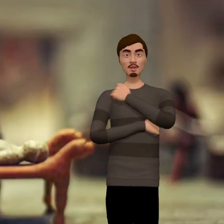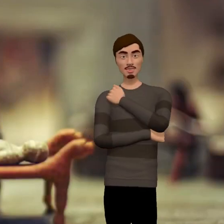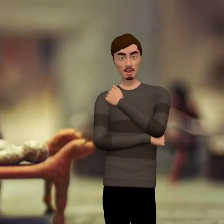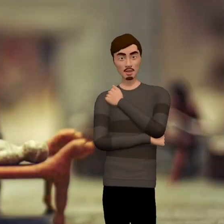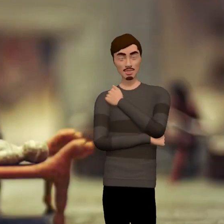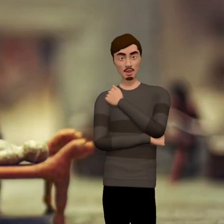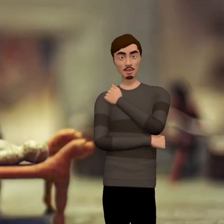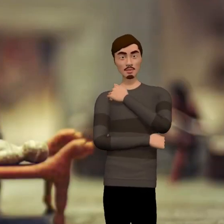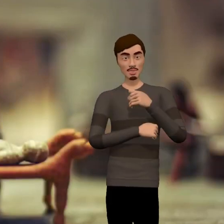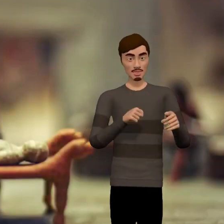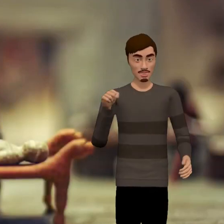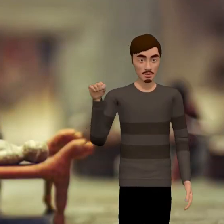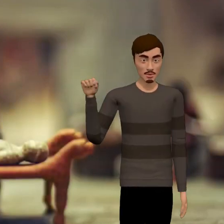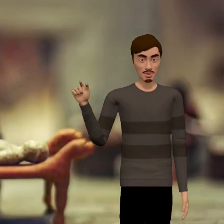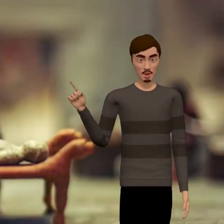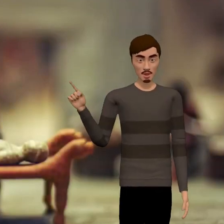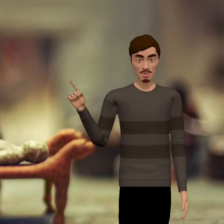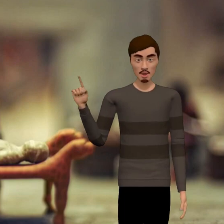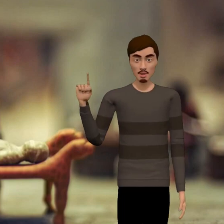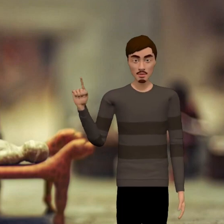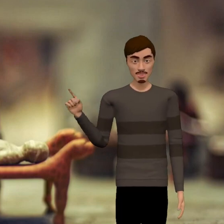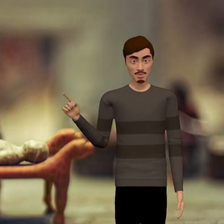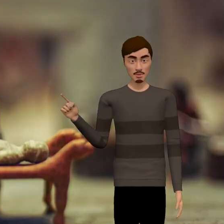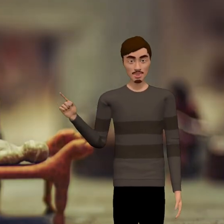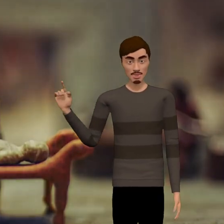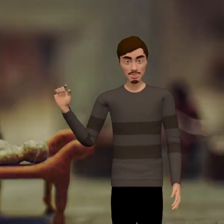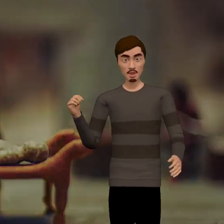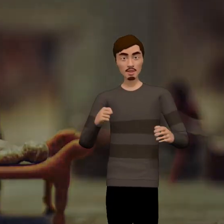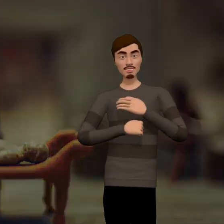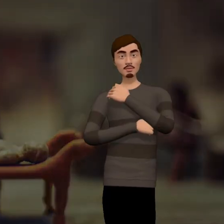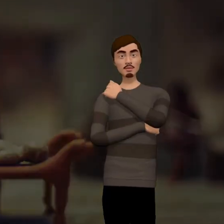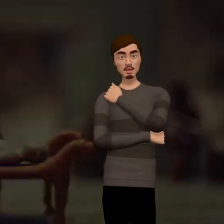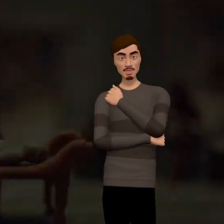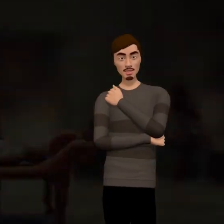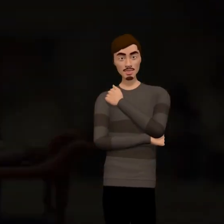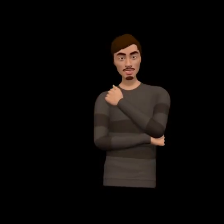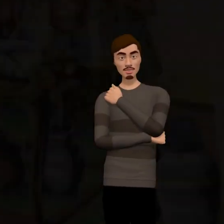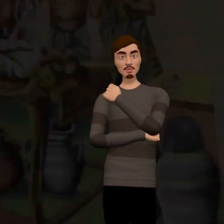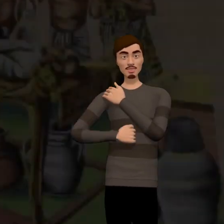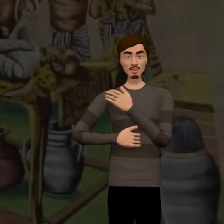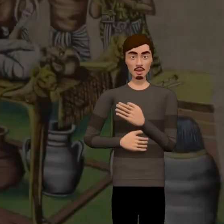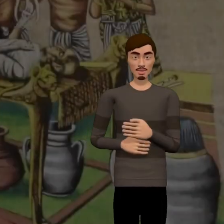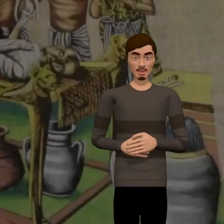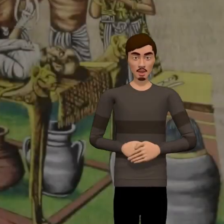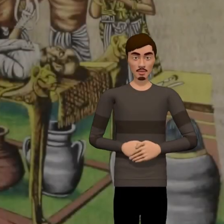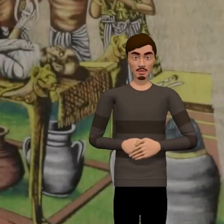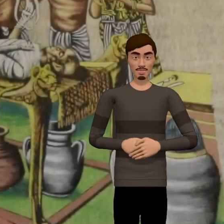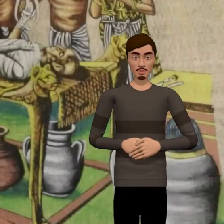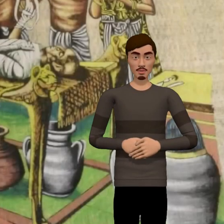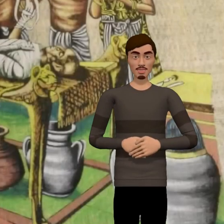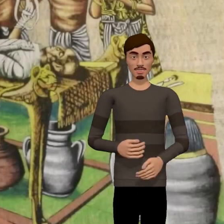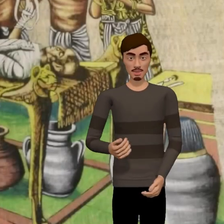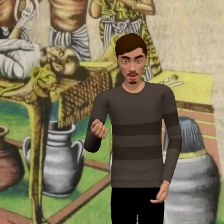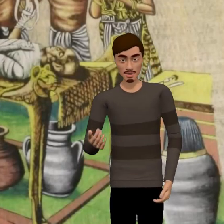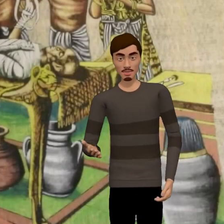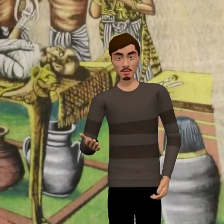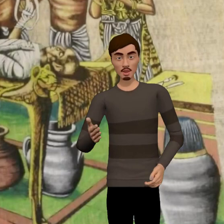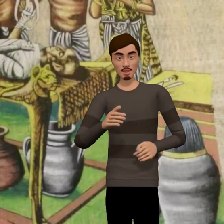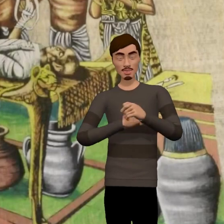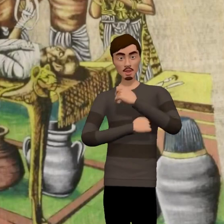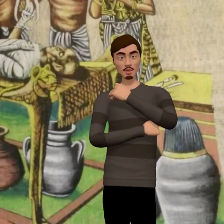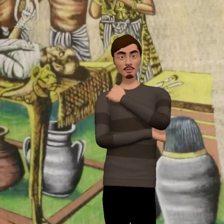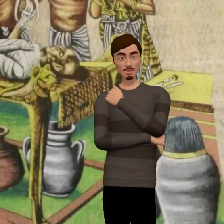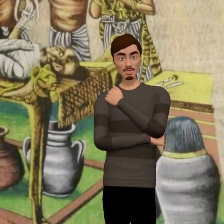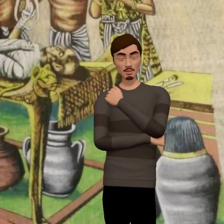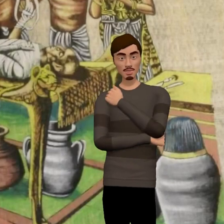with bitumen in order to seal the bandage. The bitumen came from Jericho, a city in Palestine, and the word